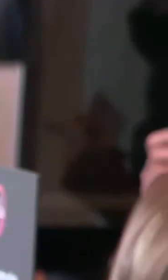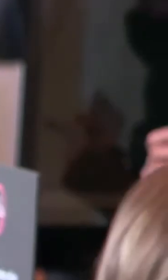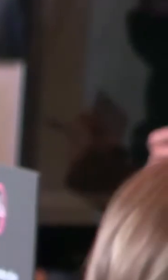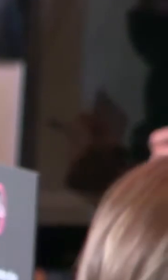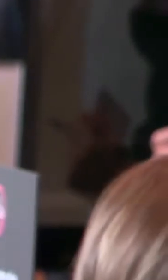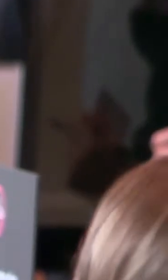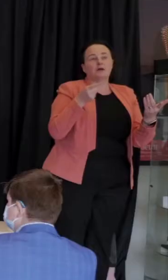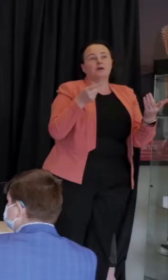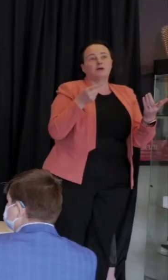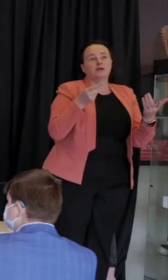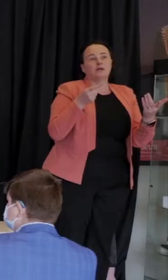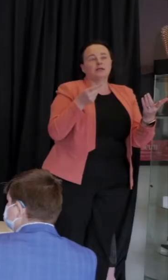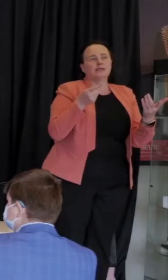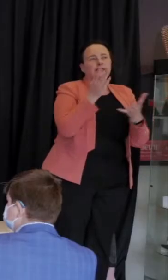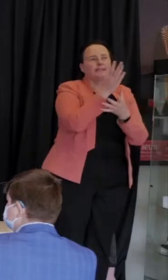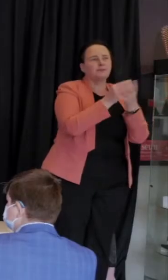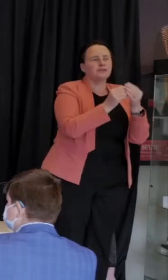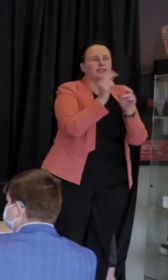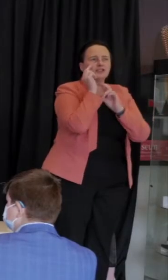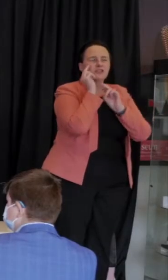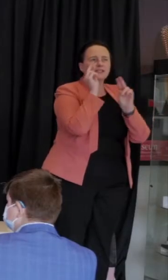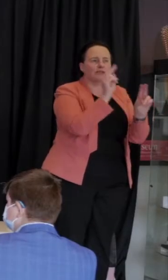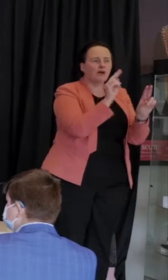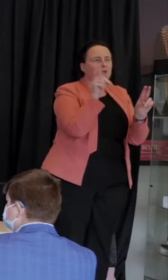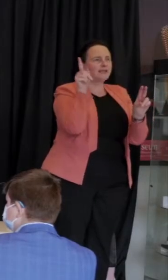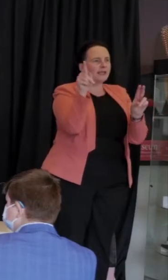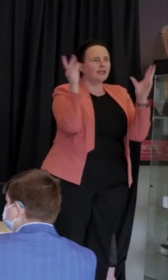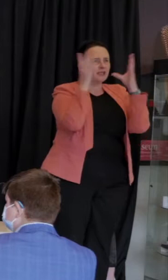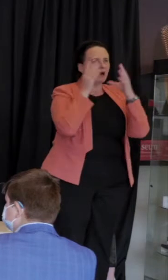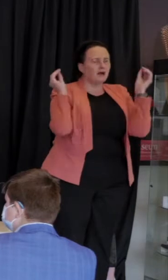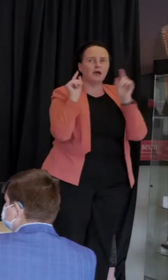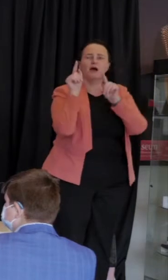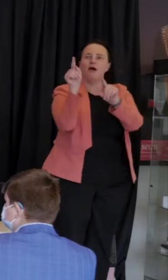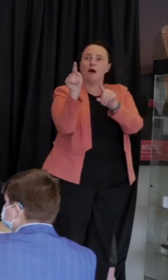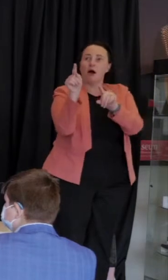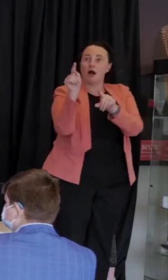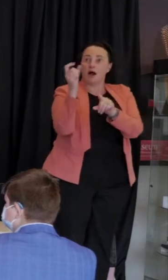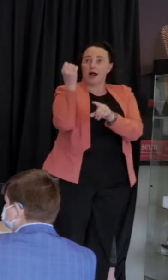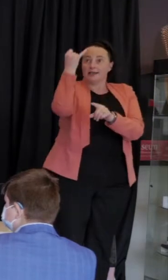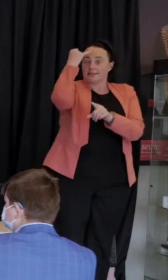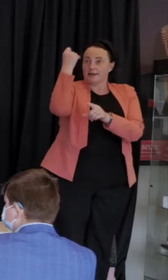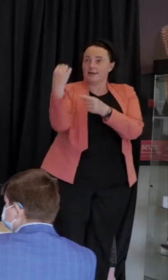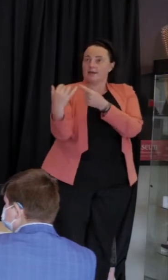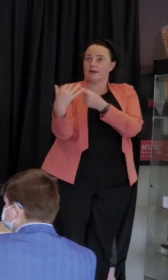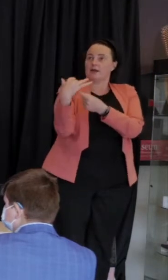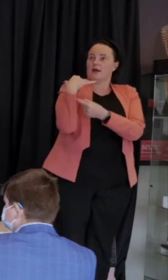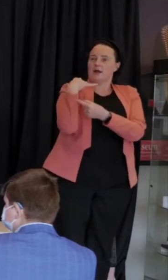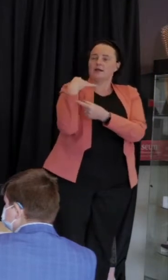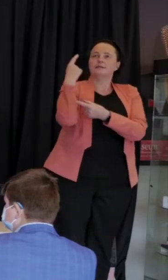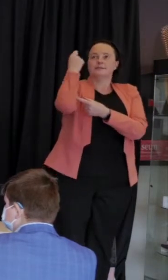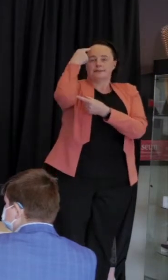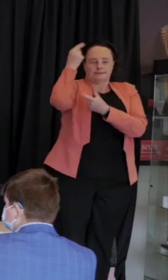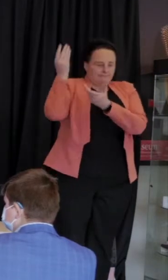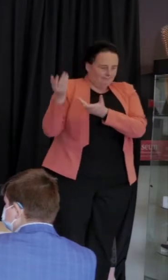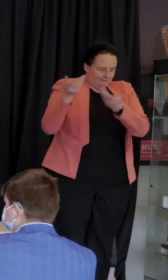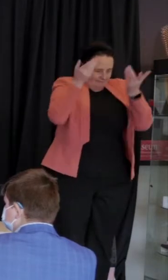inspired by something she had seen in the miniature house in the Netherlands. I think it's really wonderful that she brought that idea